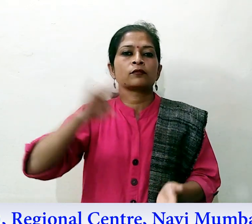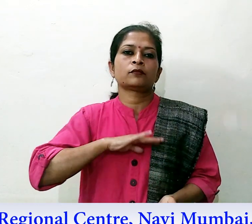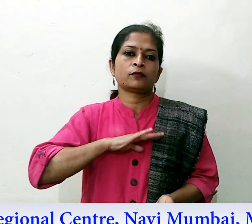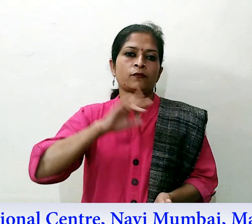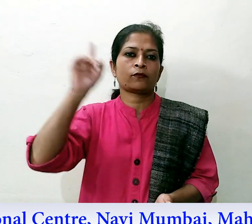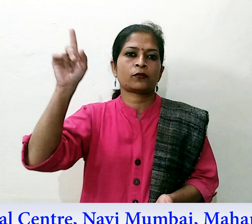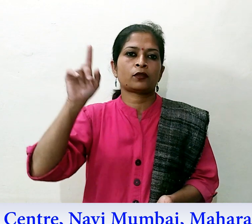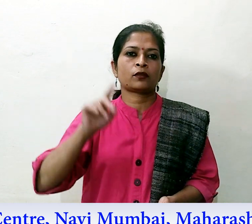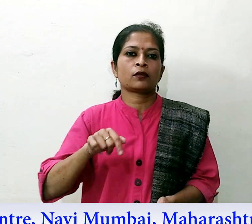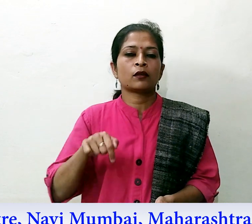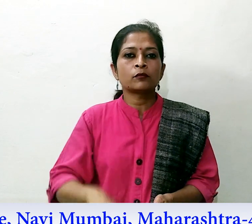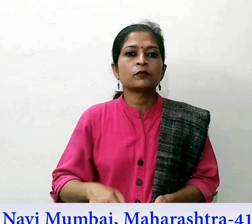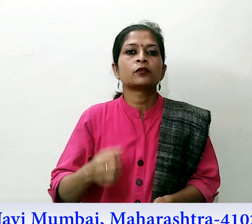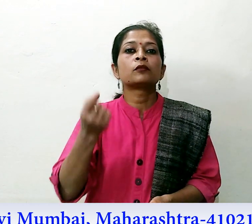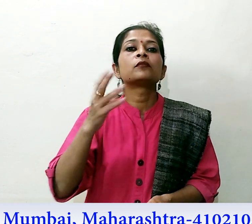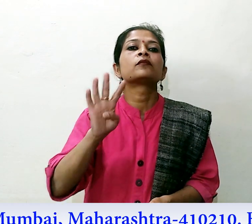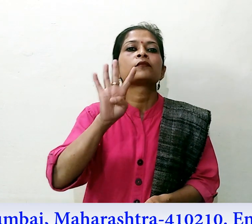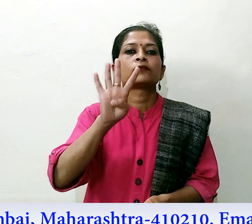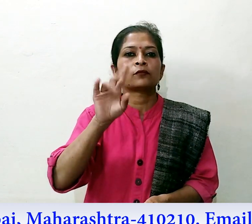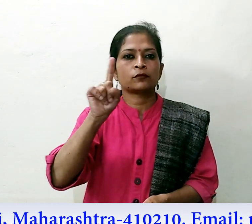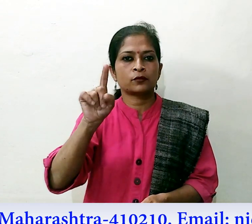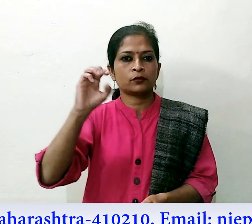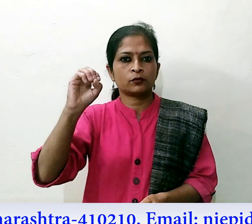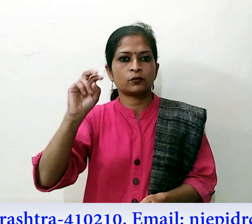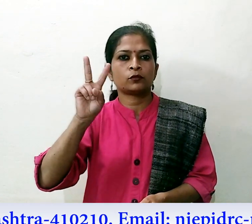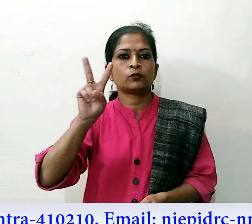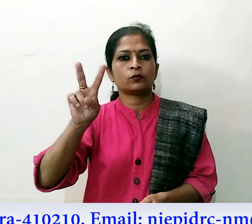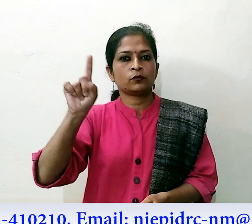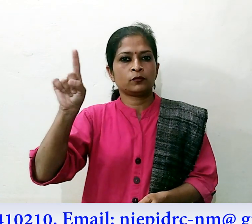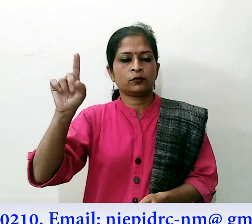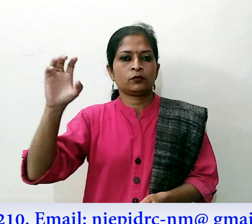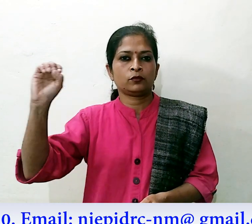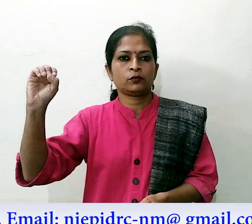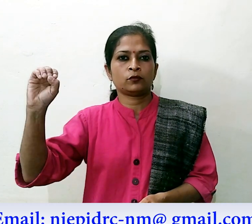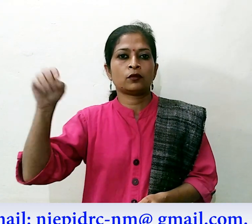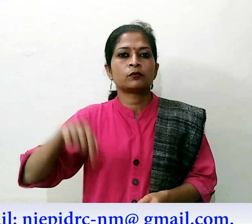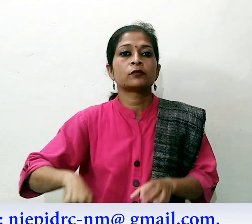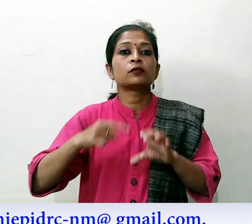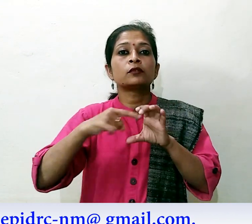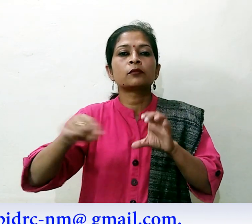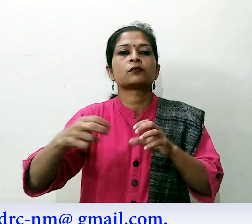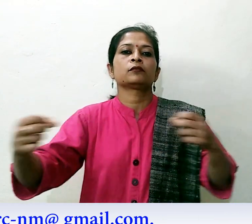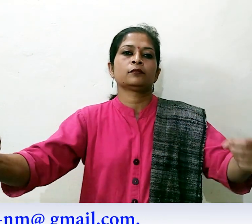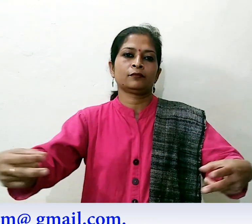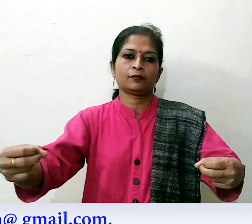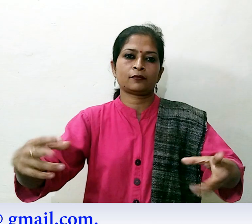410210. Email niepidrcnm@gmail.com.